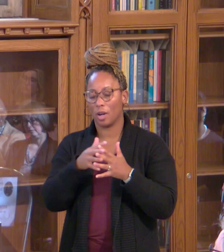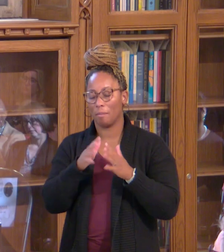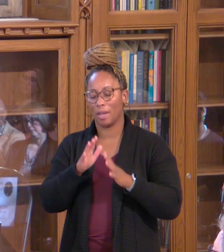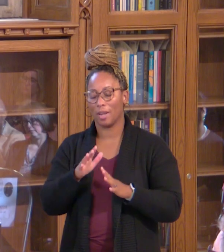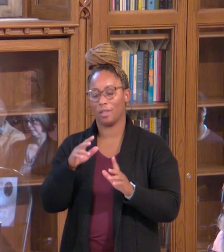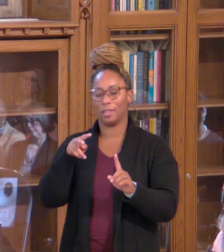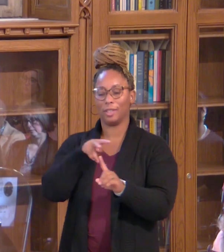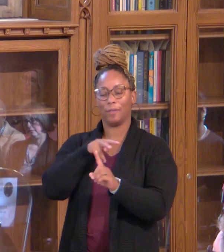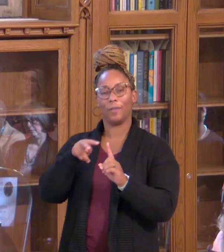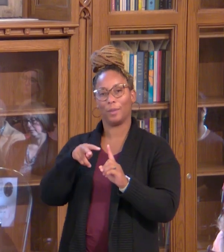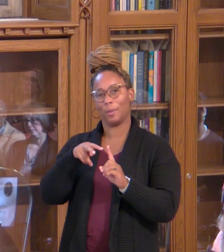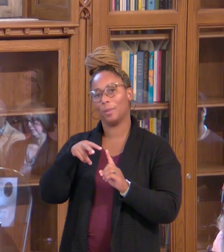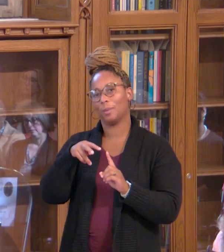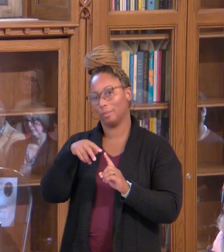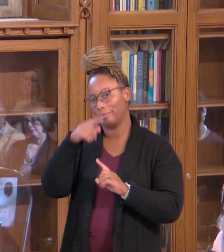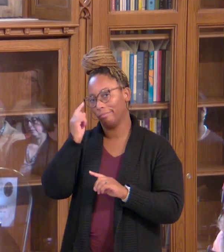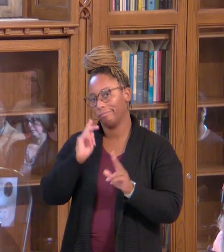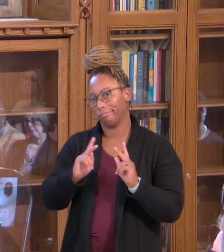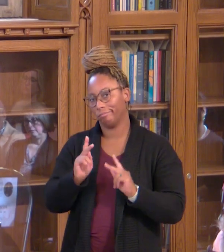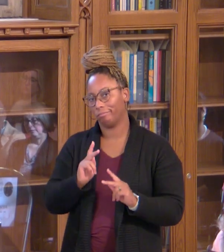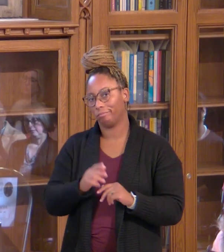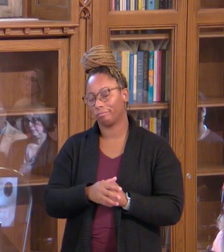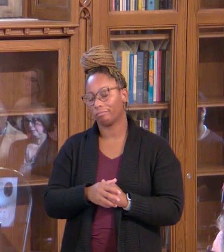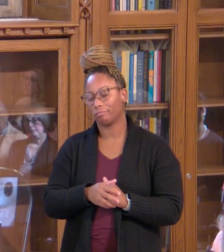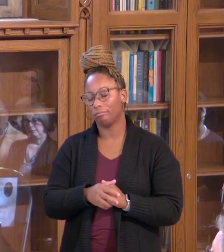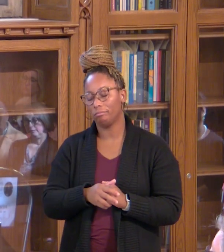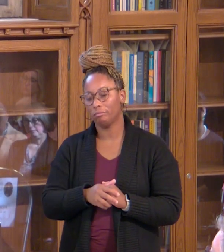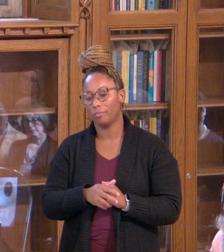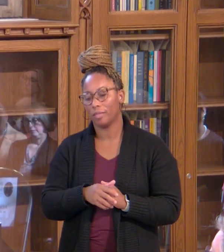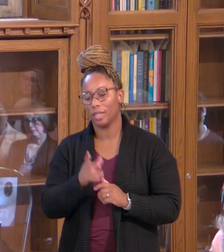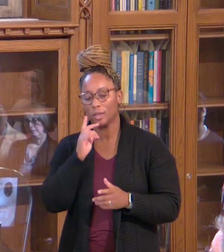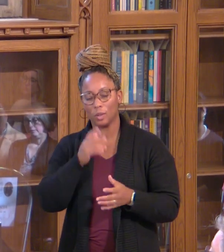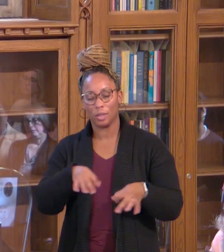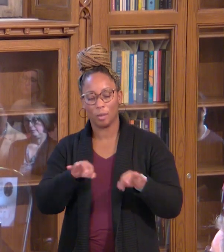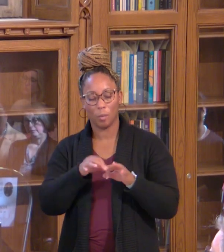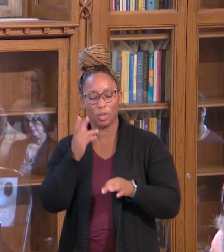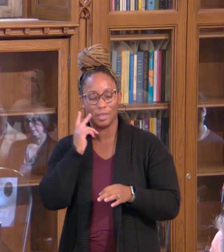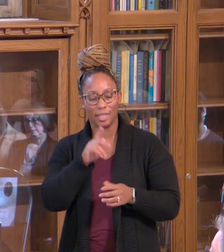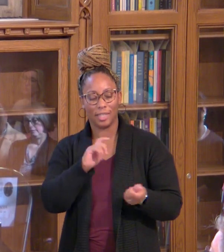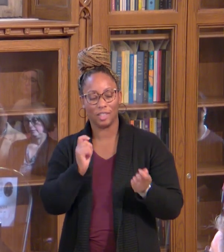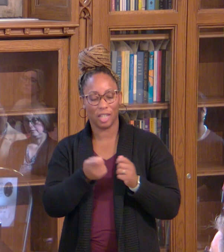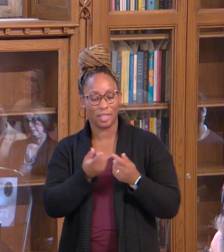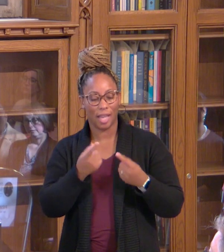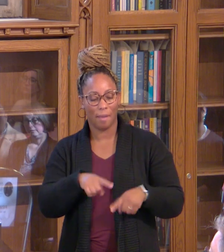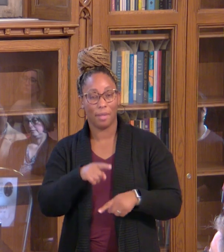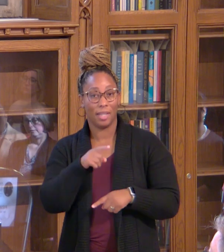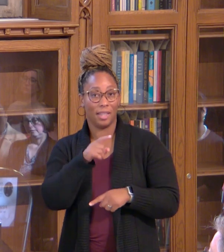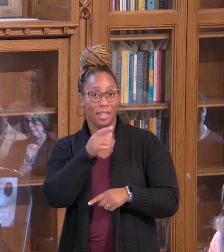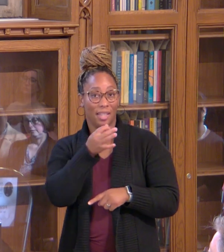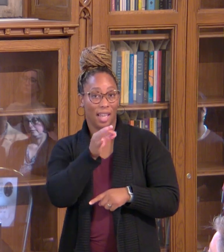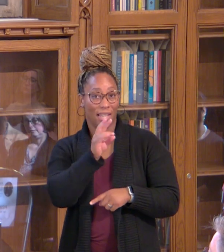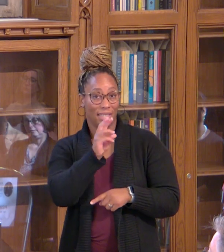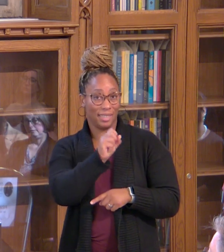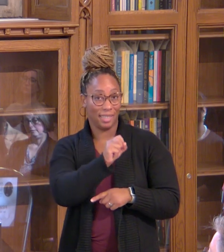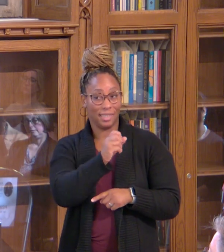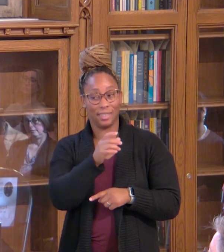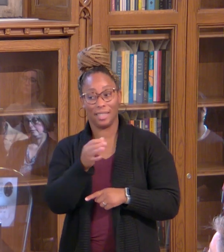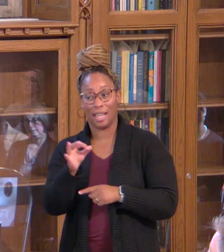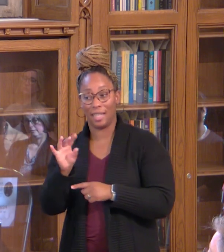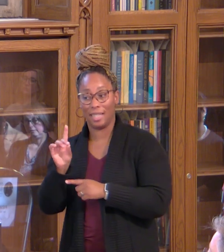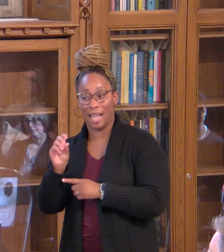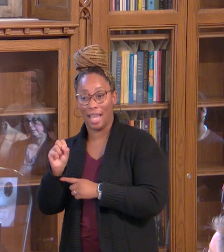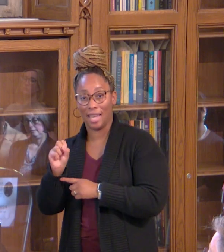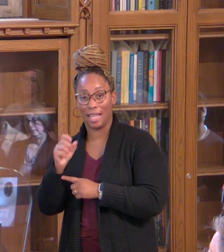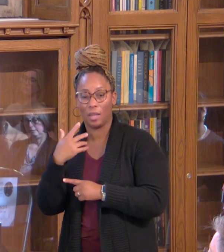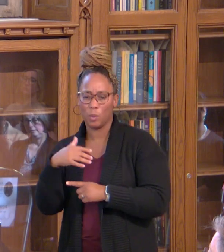view them so it's important to note the changes occurring from the mid-60s to 80 on the one hand there